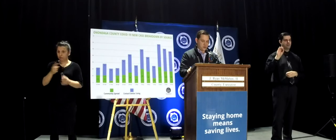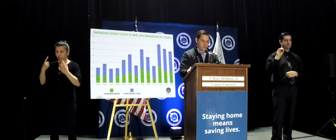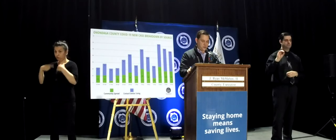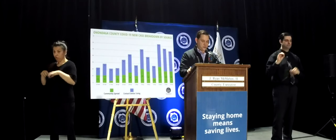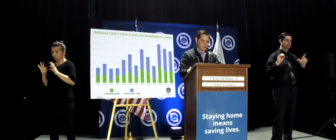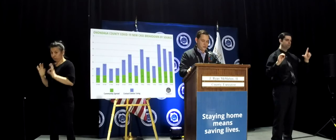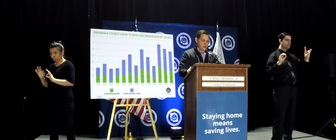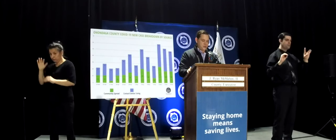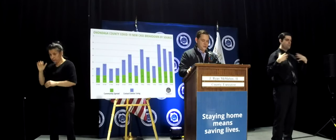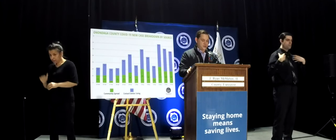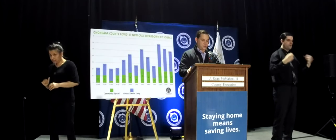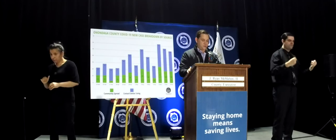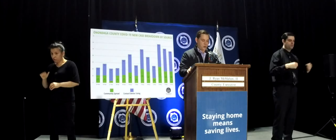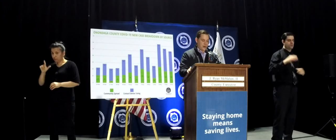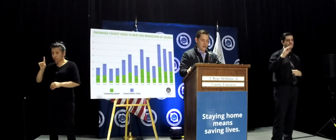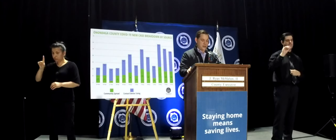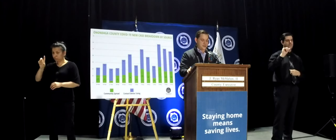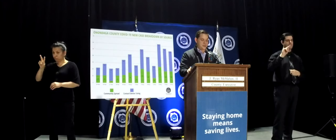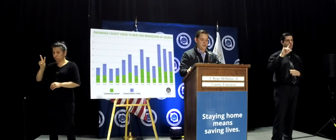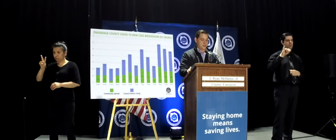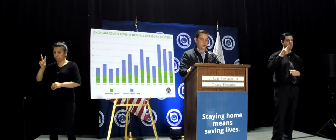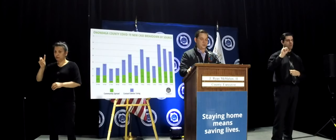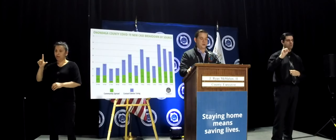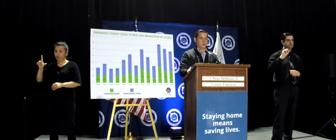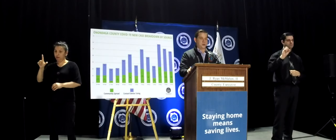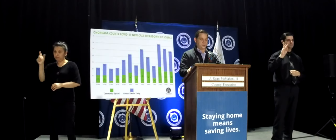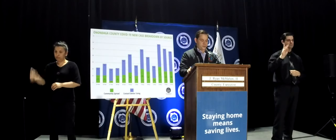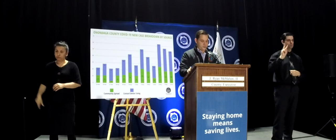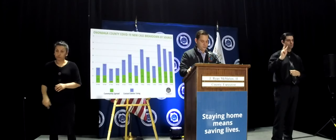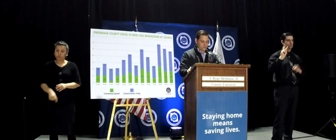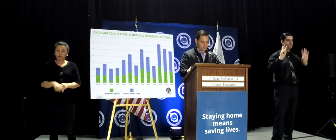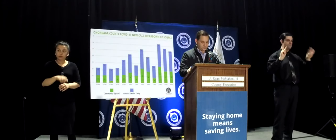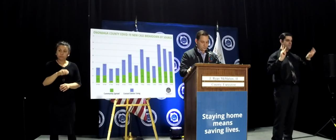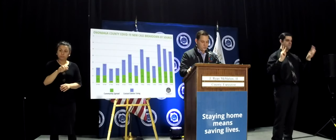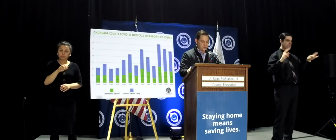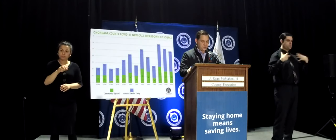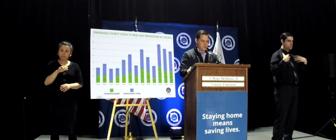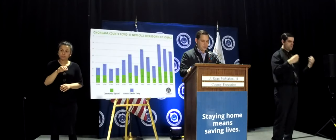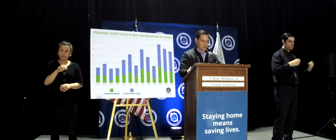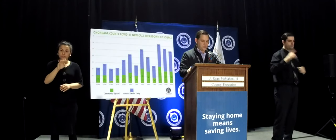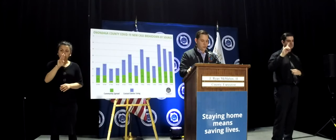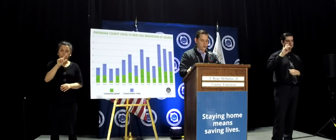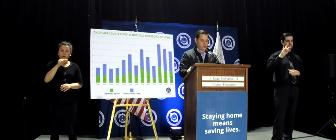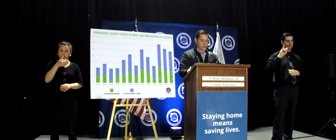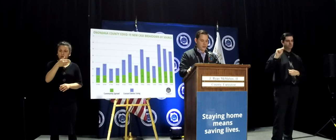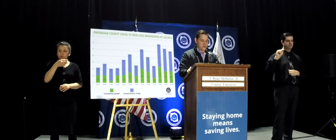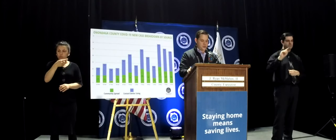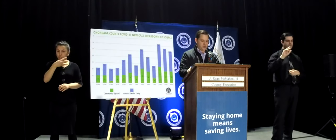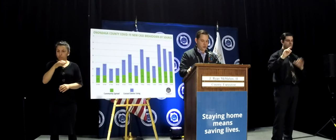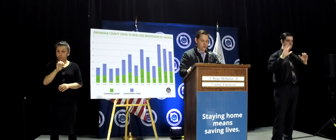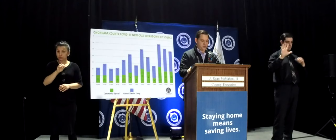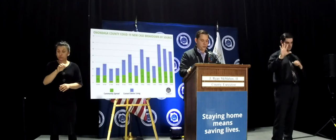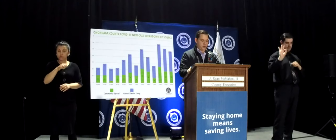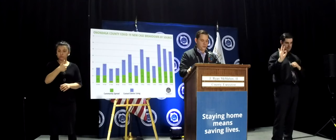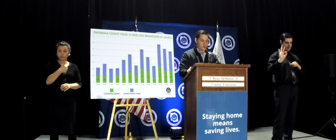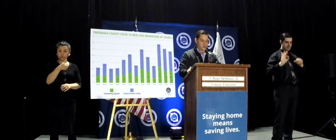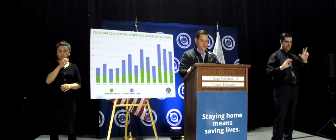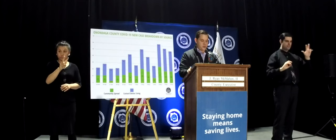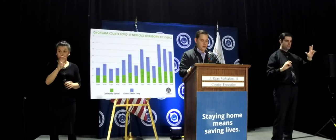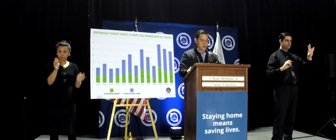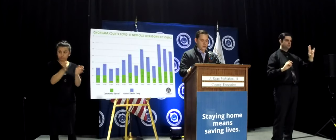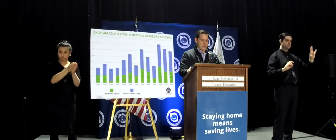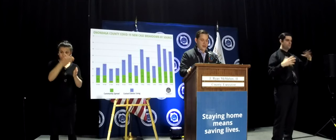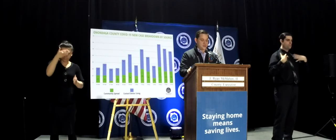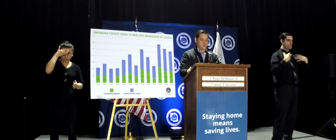36 recoveries. Cicero, 49 cases, 30 recoveries. Camillus, 42 cases, 33